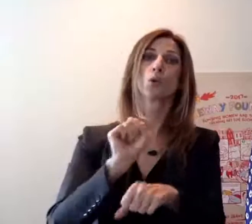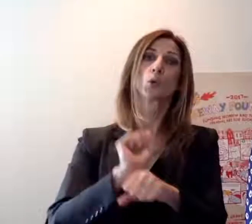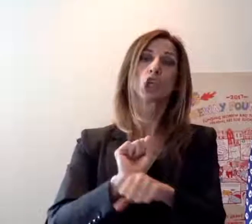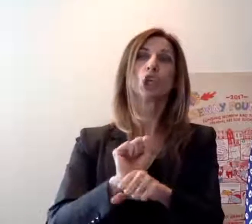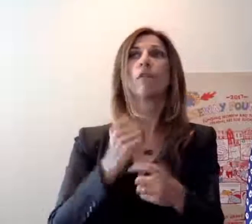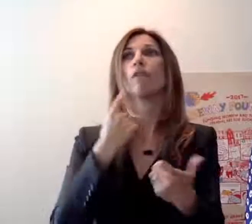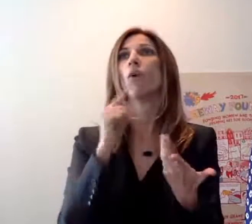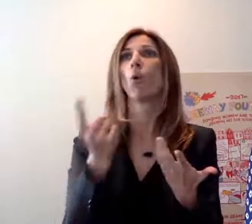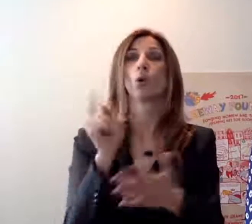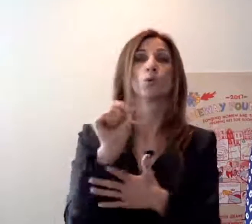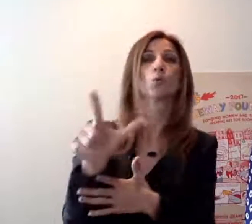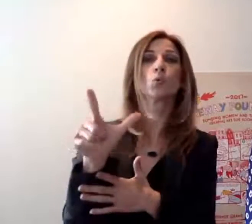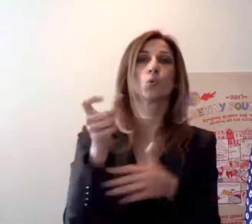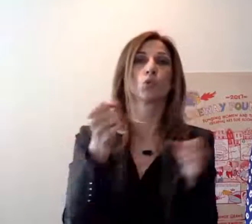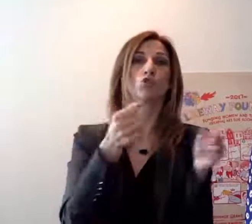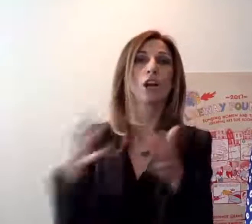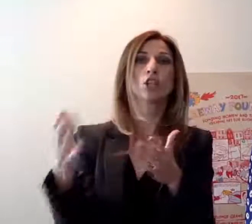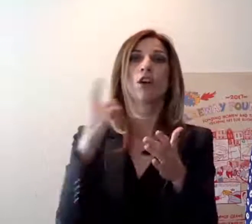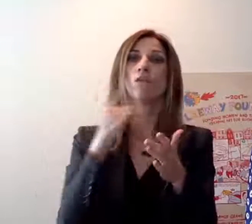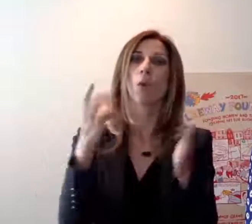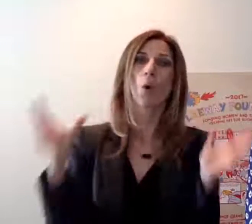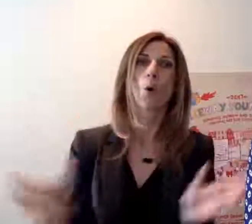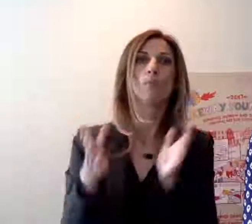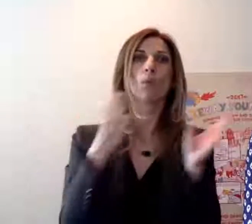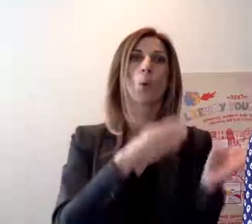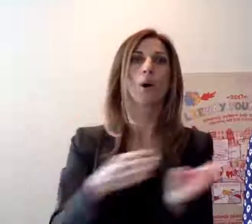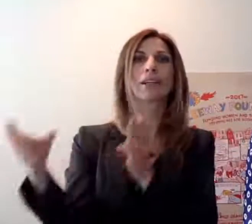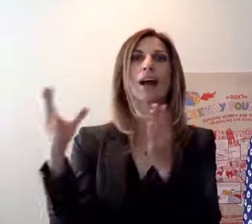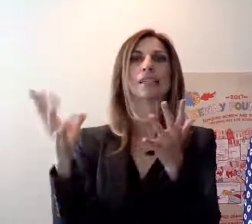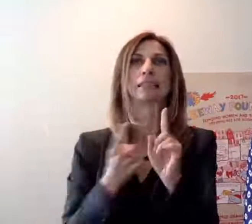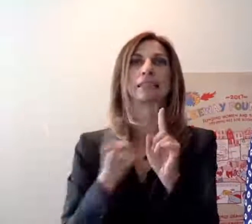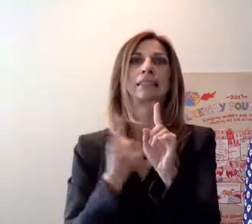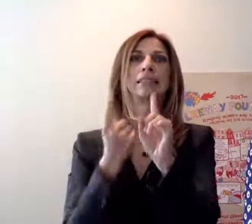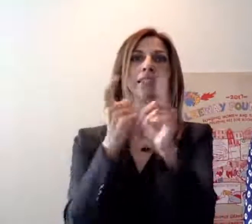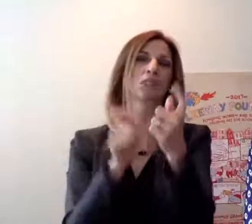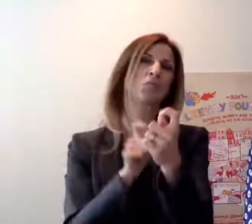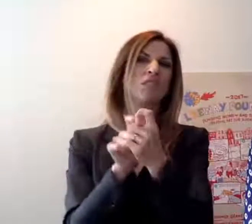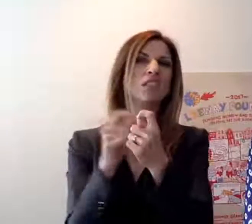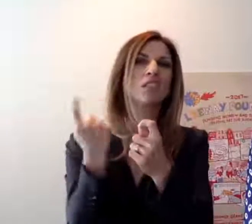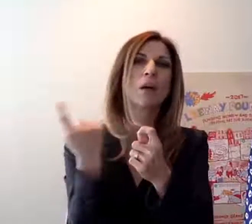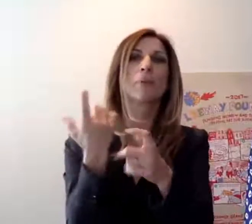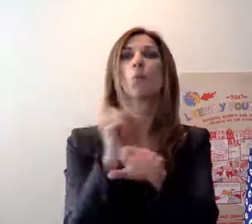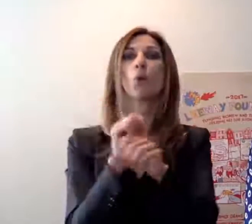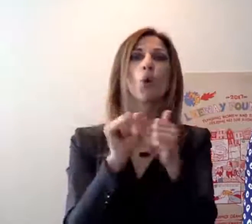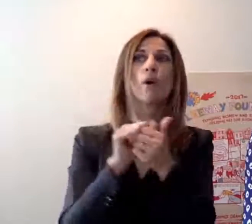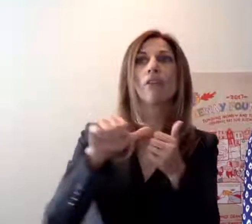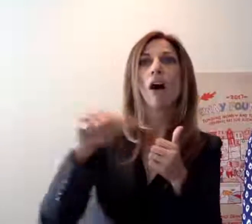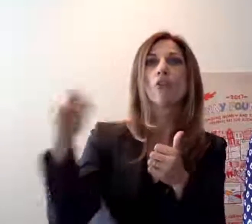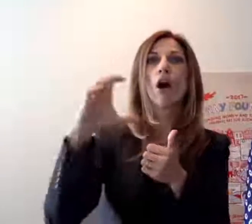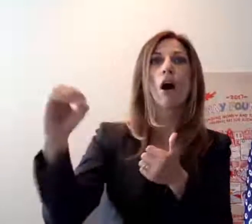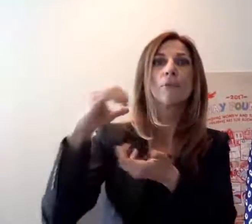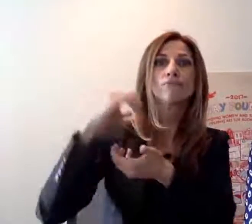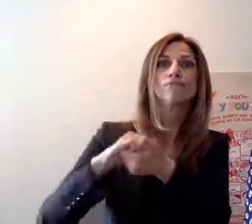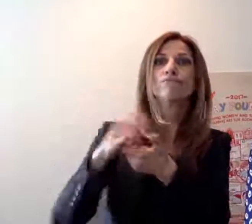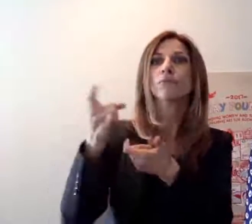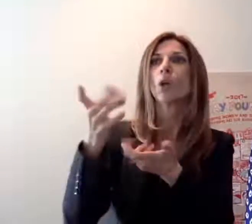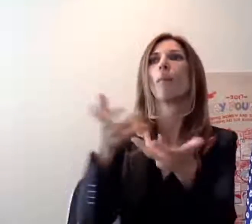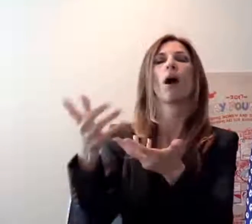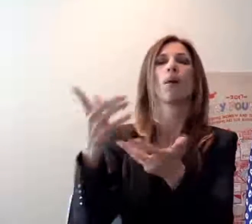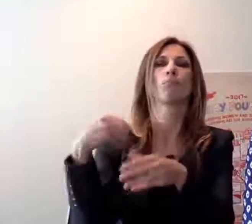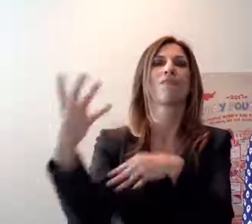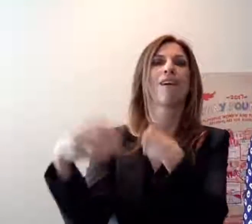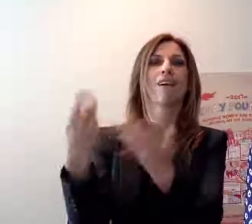strategy for organizing and movement building. So perhaps you're working together closely with an organization maybe, but providing the cultural